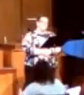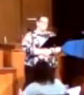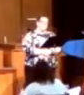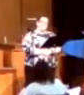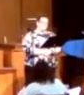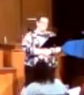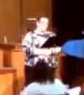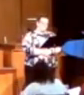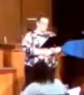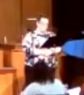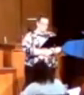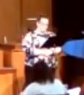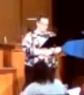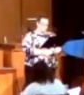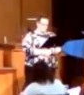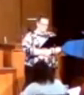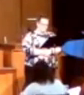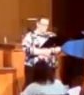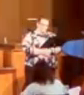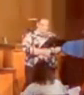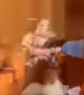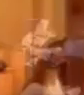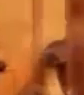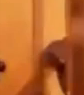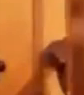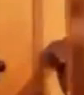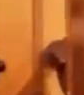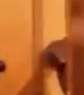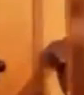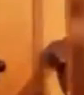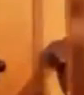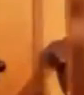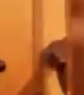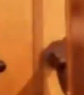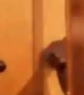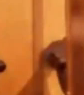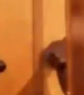The words for this morning's offering come from John Saxon.